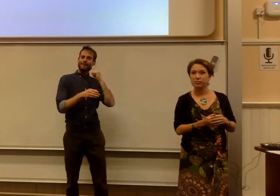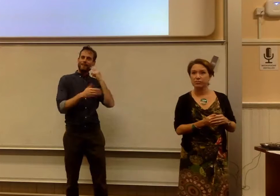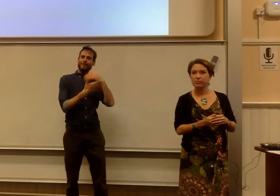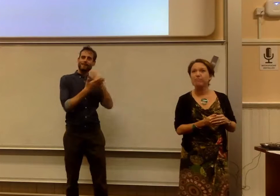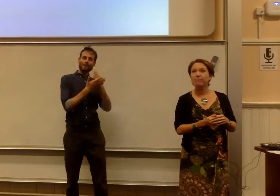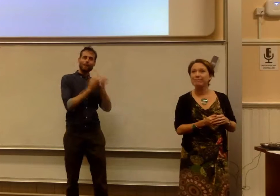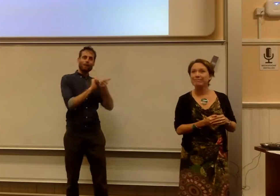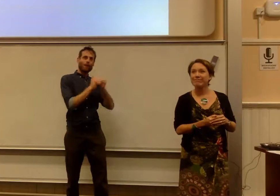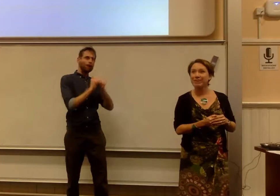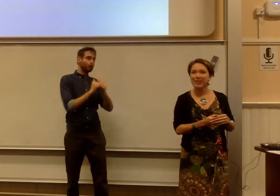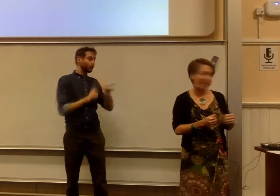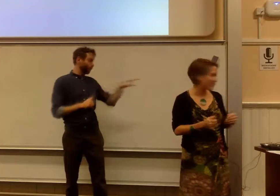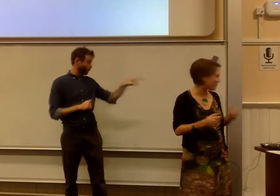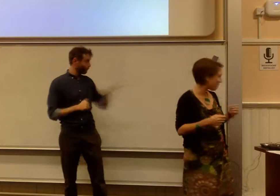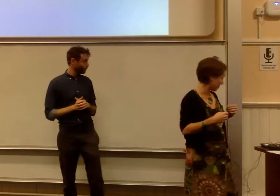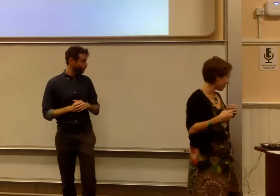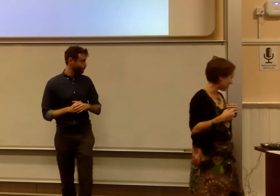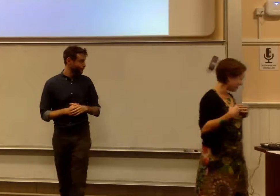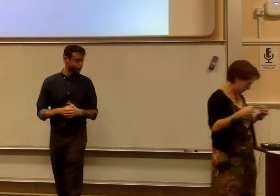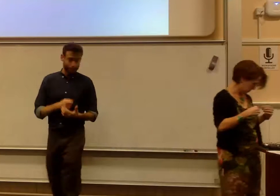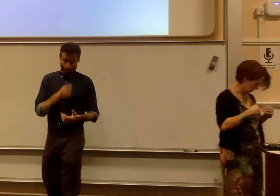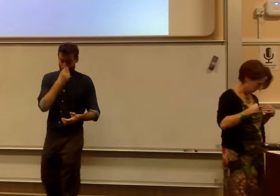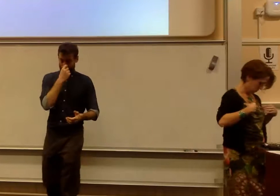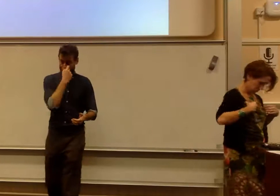implementation. Okay.